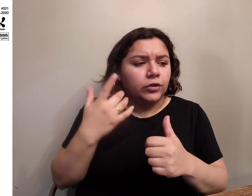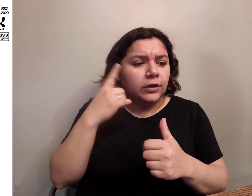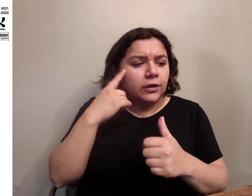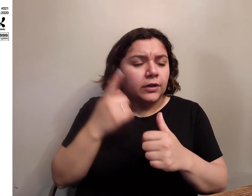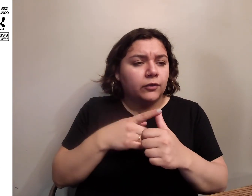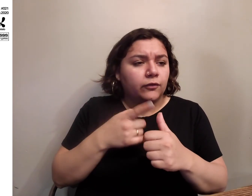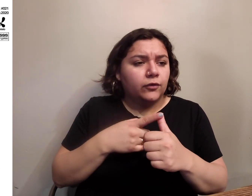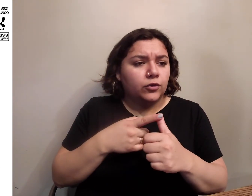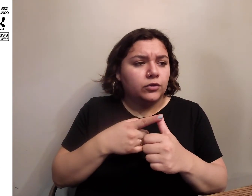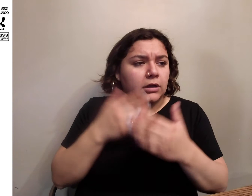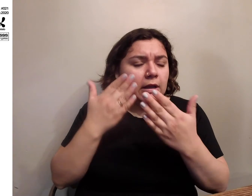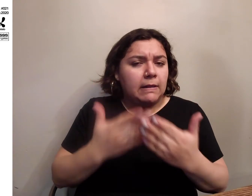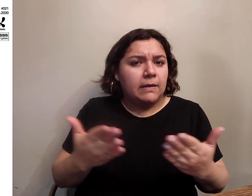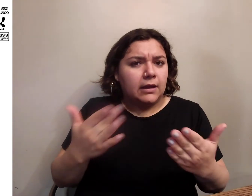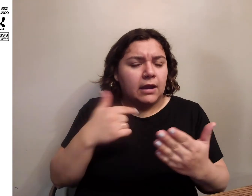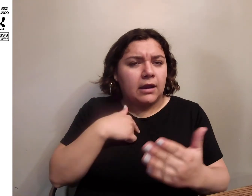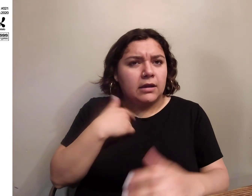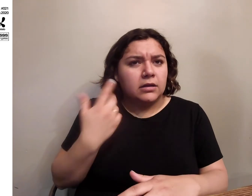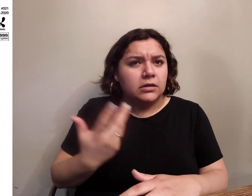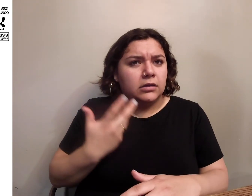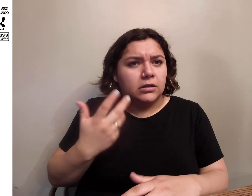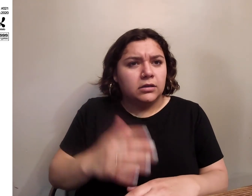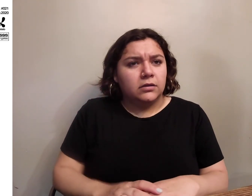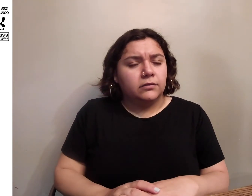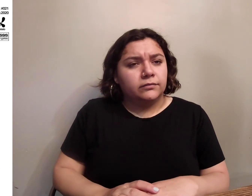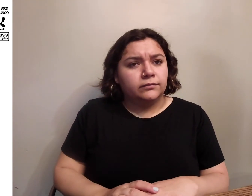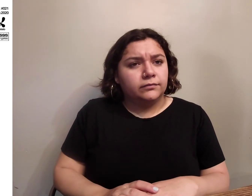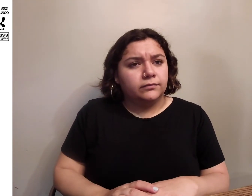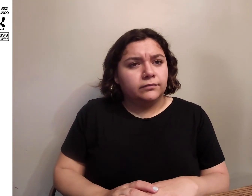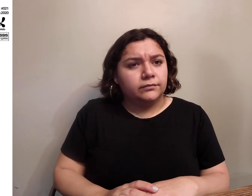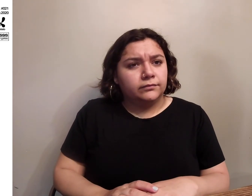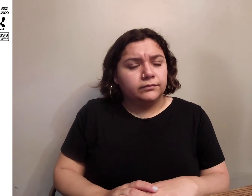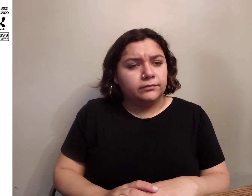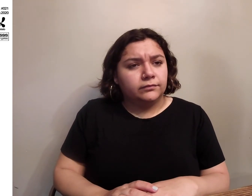trying to think of the first thing I put on.